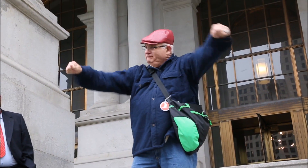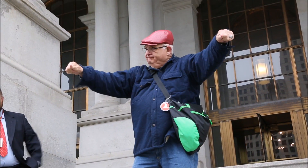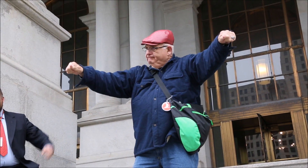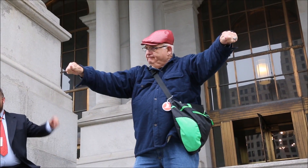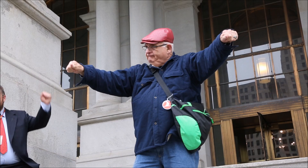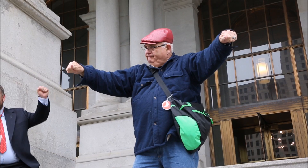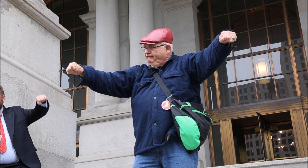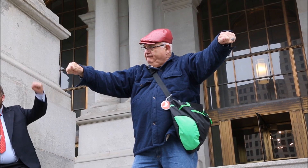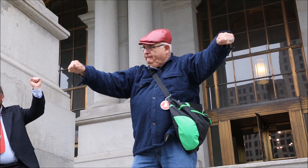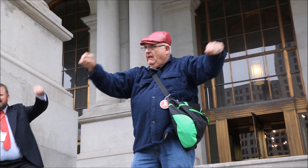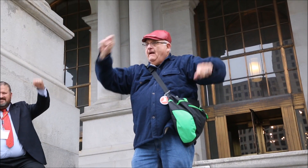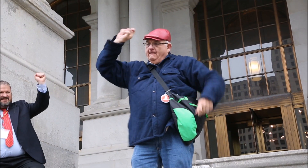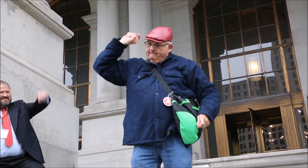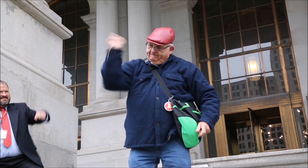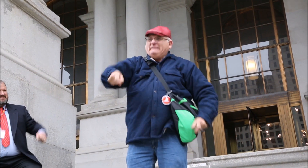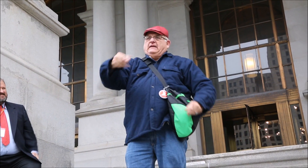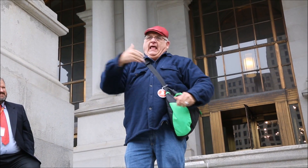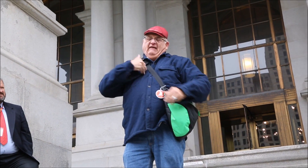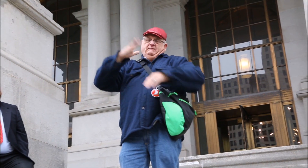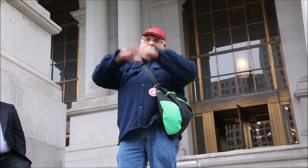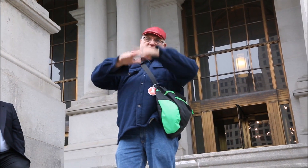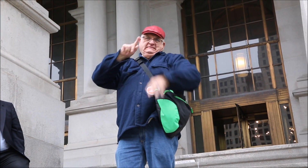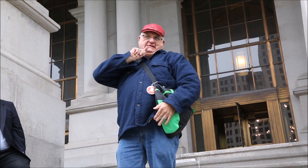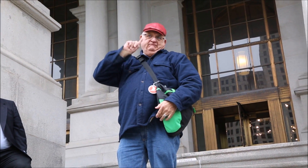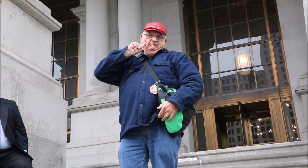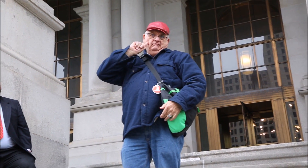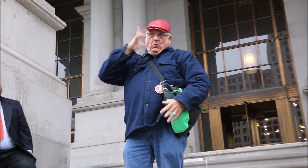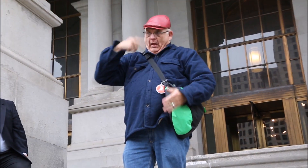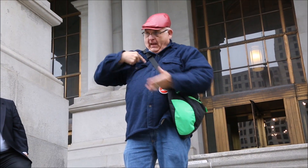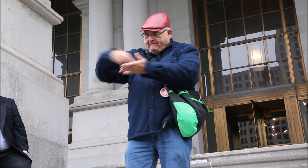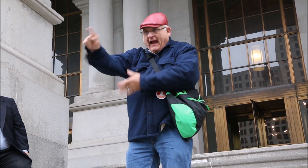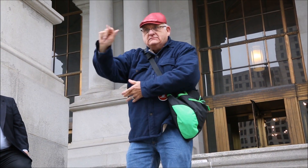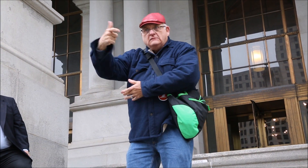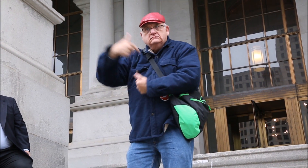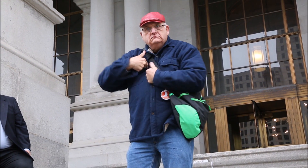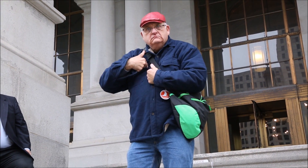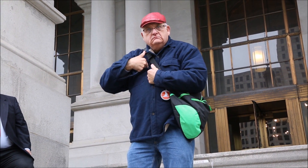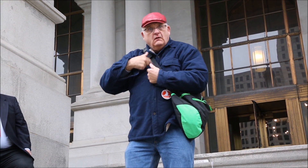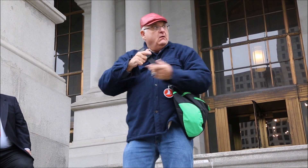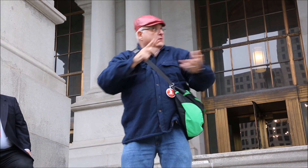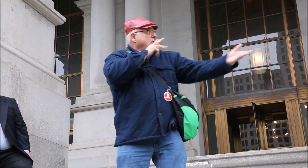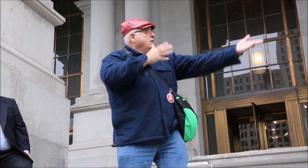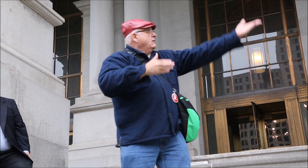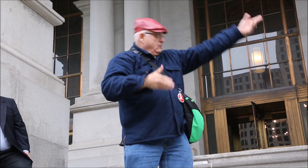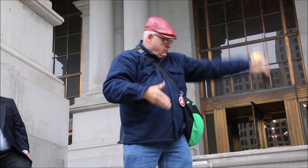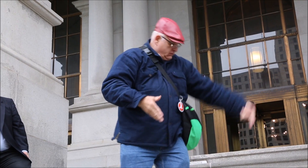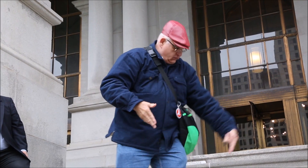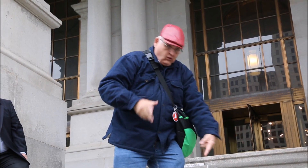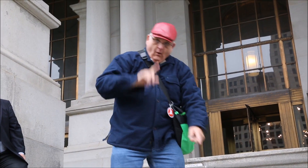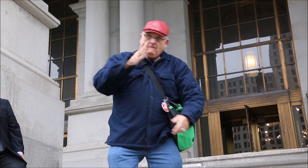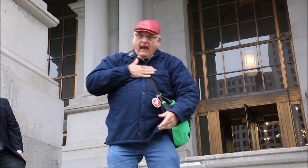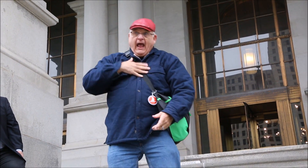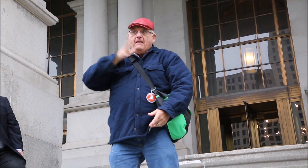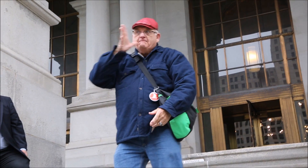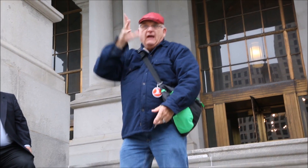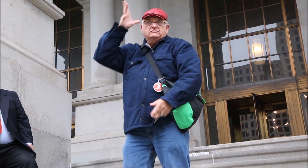checks? How did you get that? That's a bonus. I never got a bonus. What are you talking about? This is what's supposed to be included. And so I went to HR